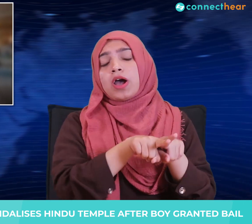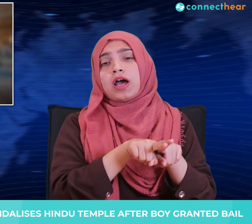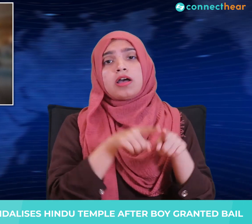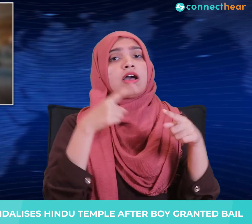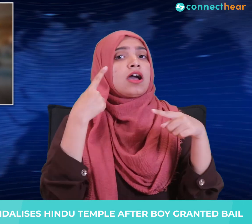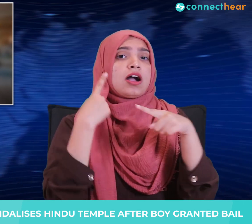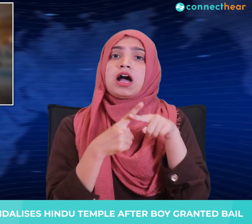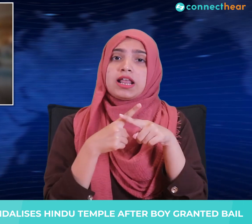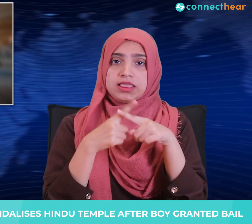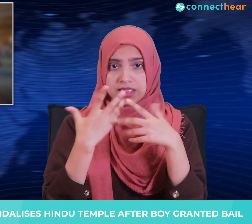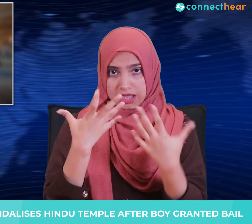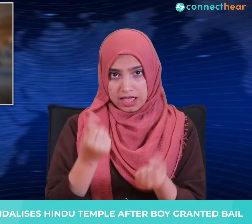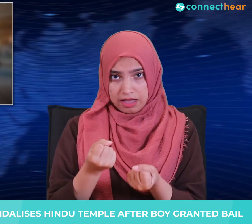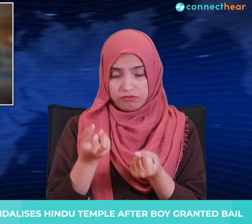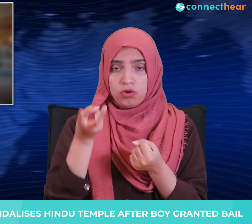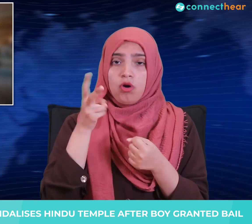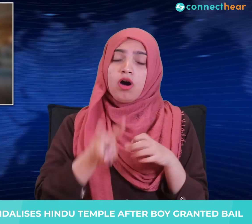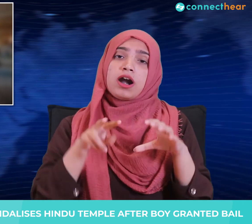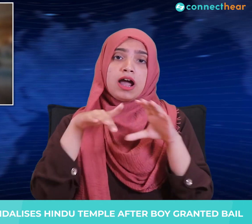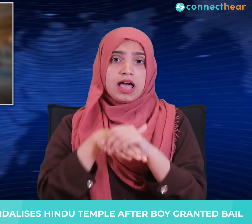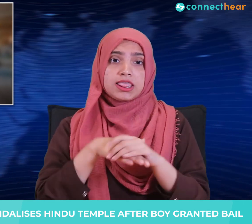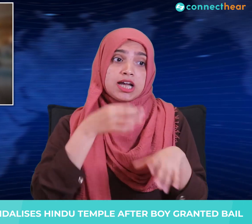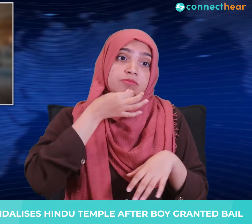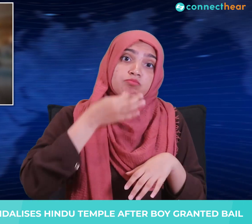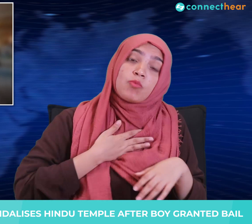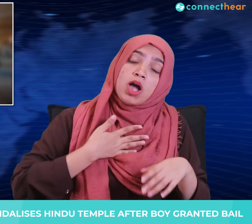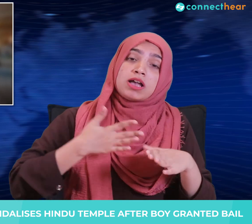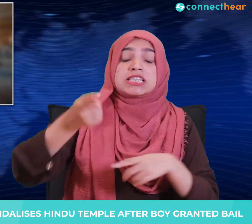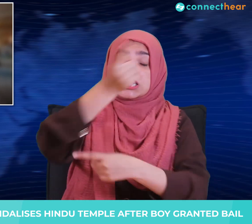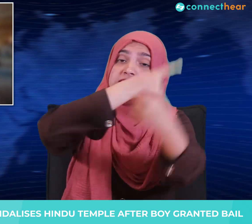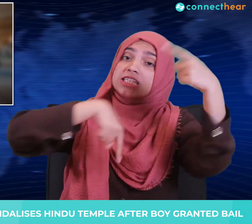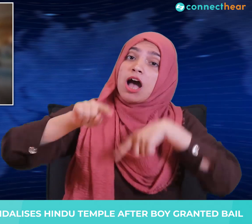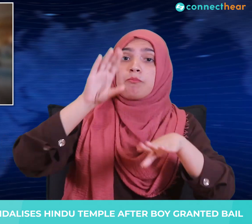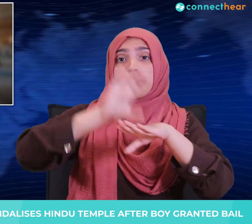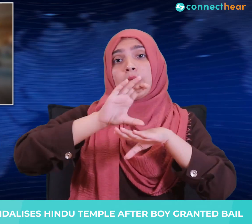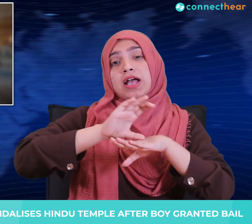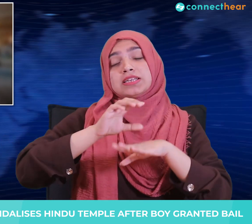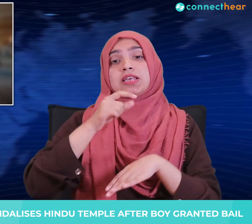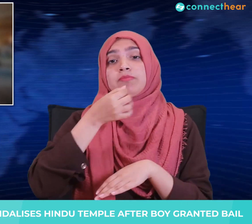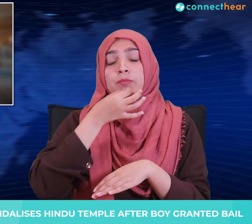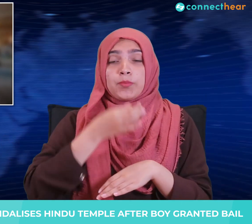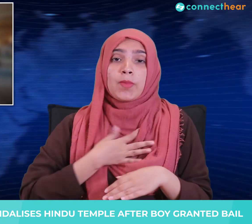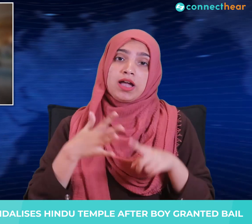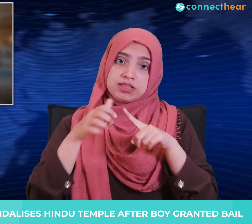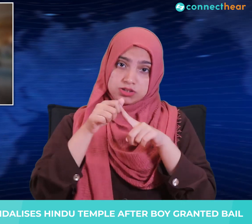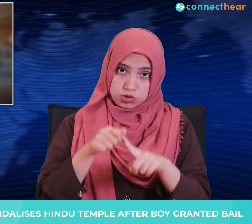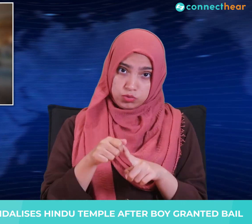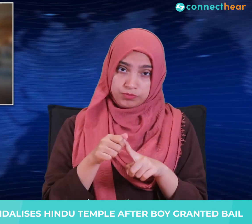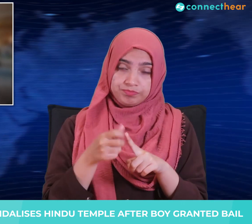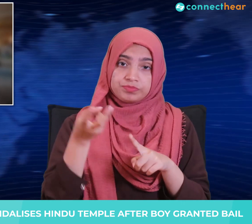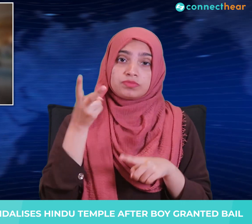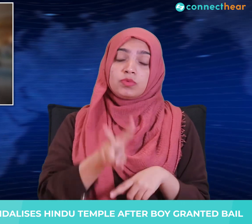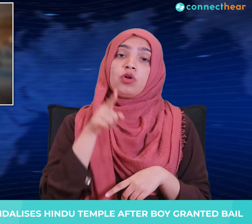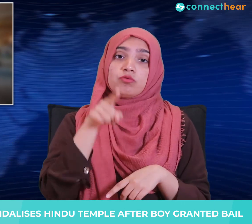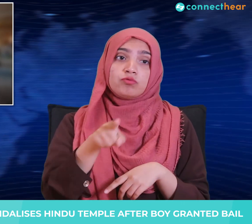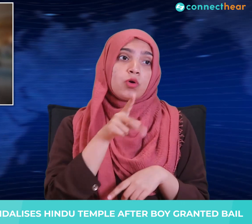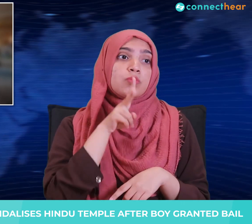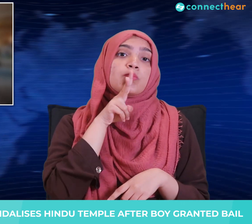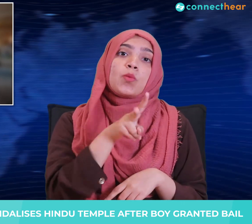basic human rights of our citizens. The minister added that she is in contact with Rahim Yar Khan police, so